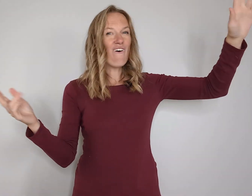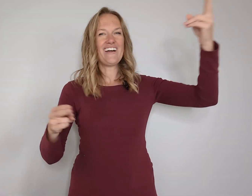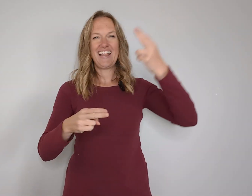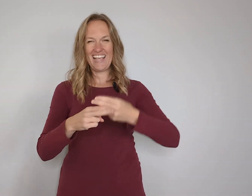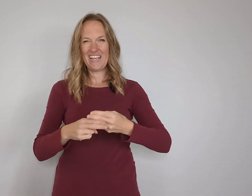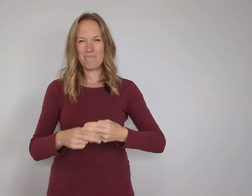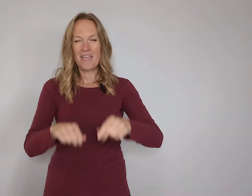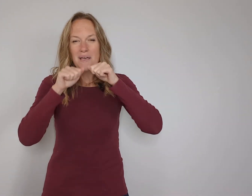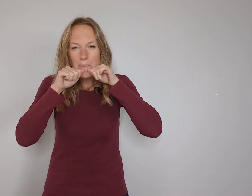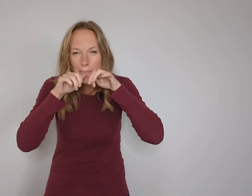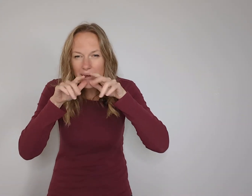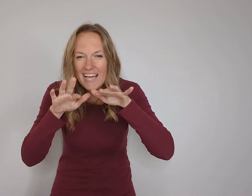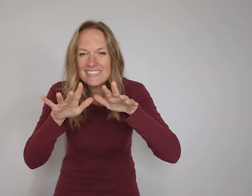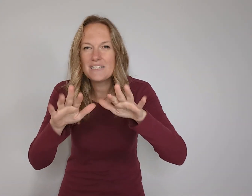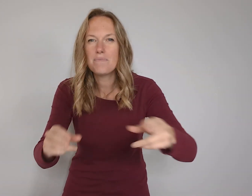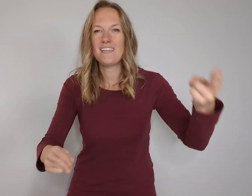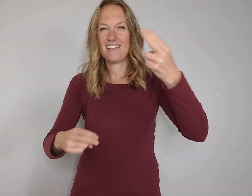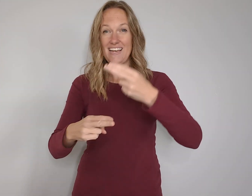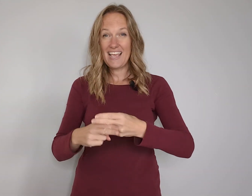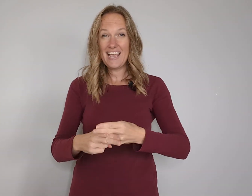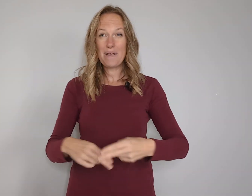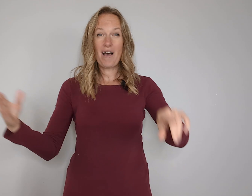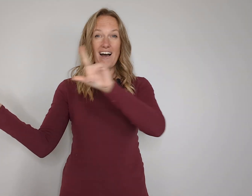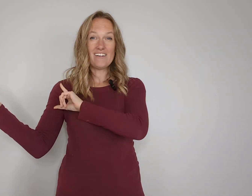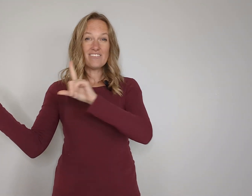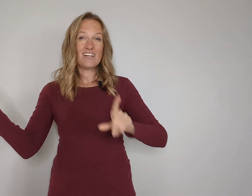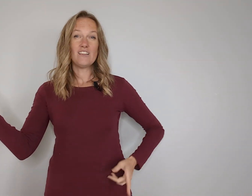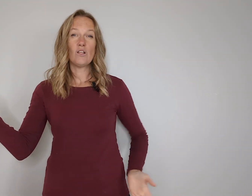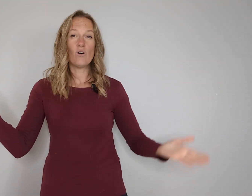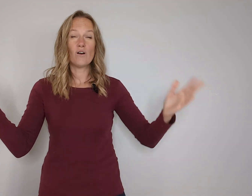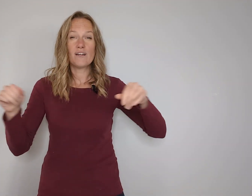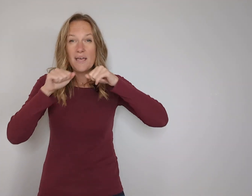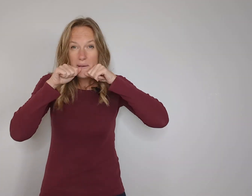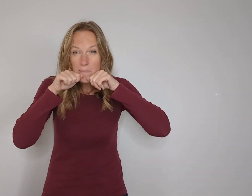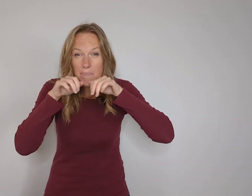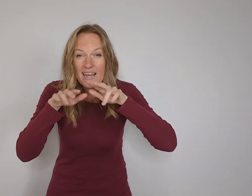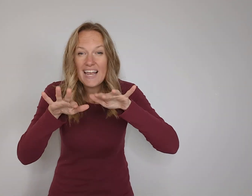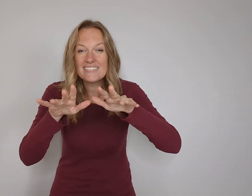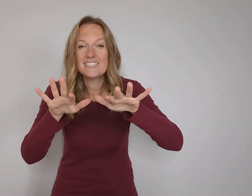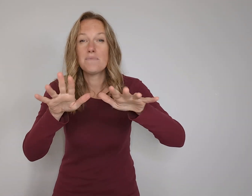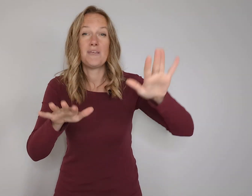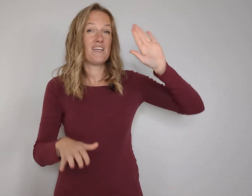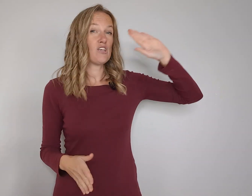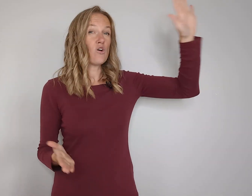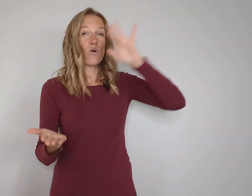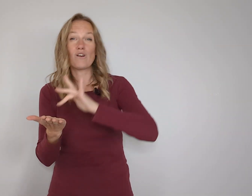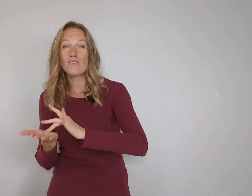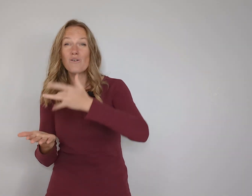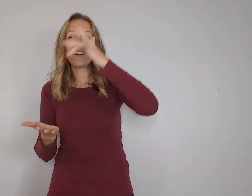your name. Blessed be the name of the Lord. Blessed be your